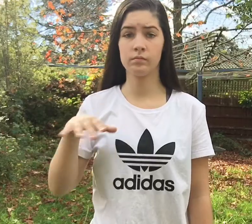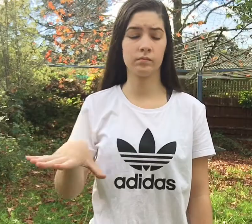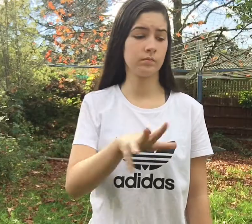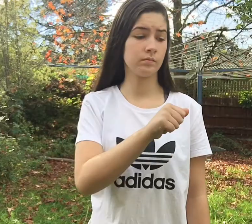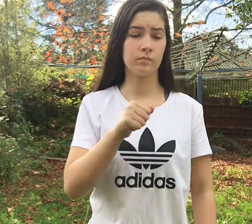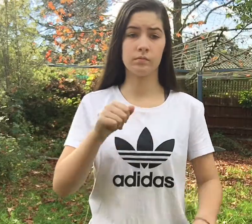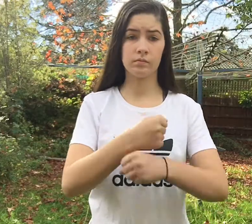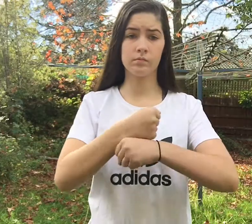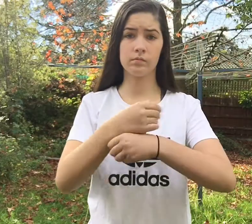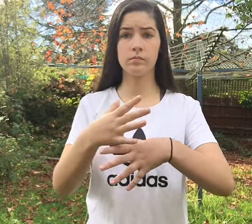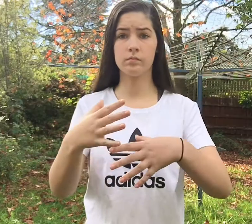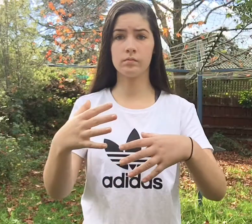I should let you go.